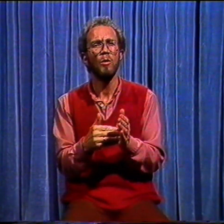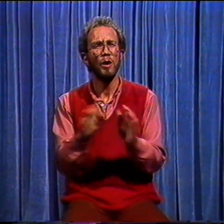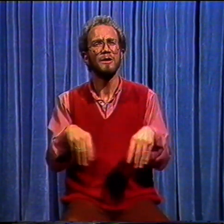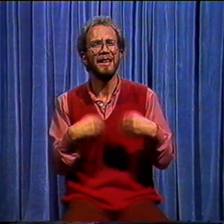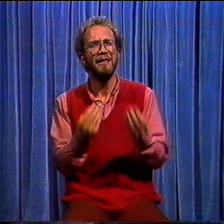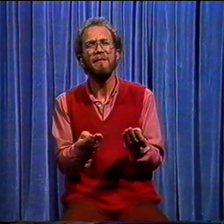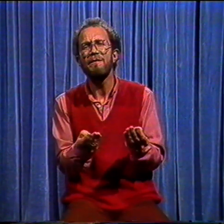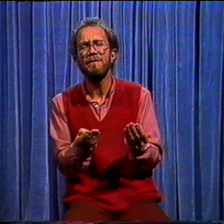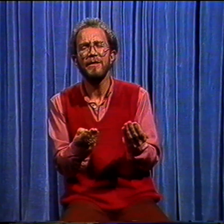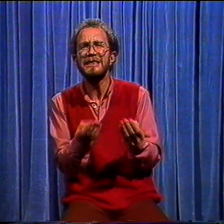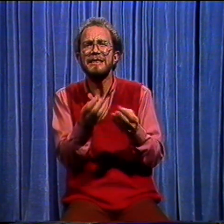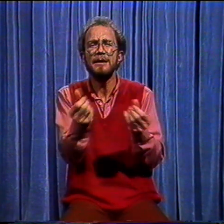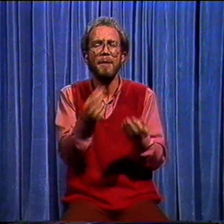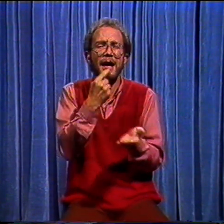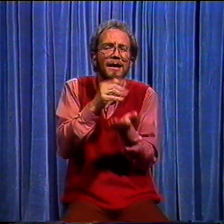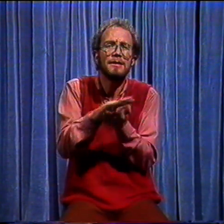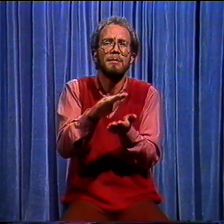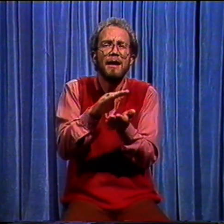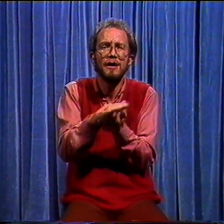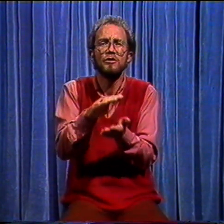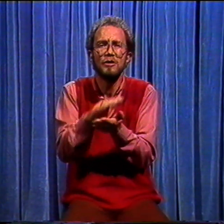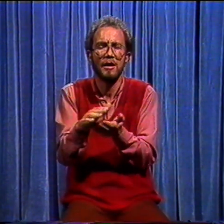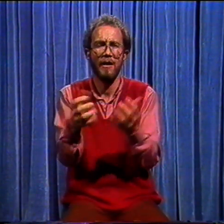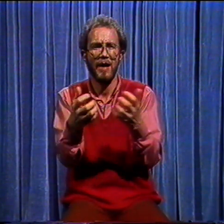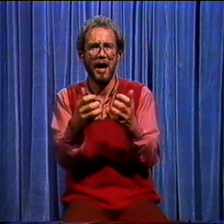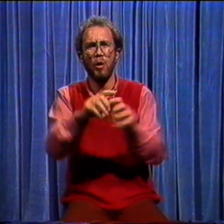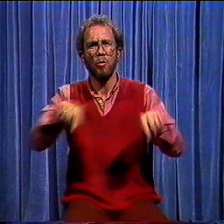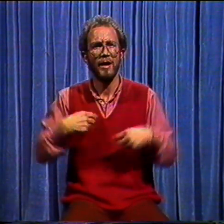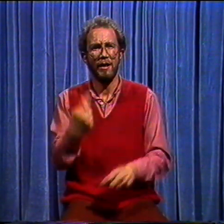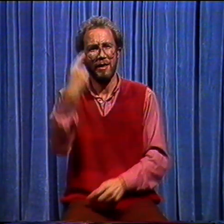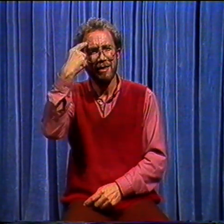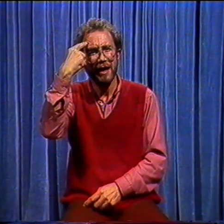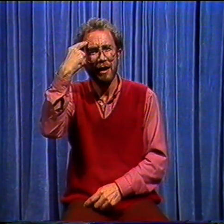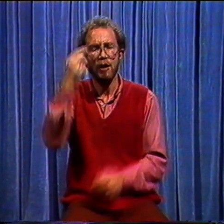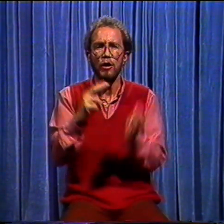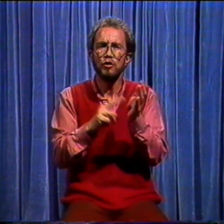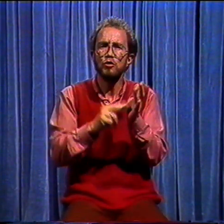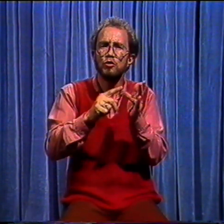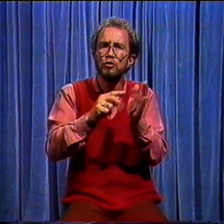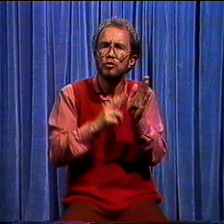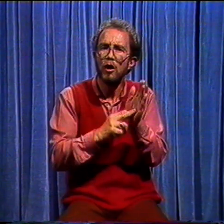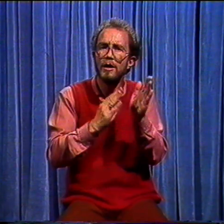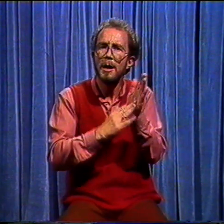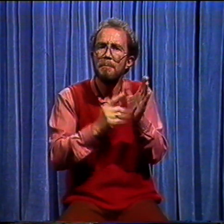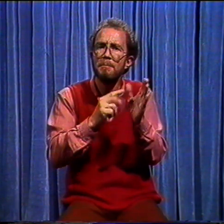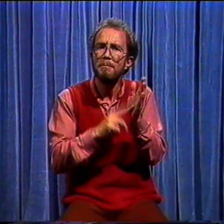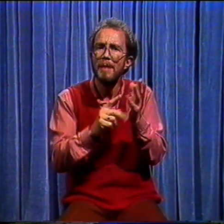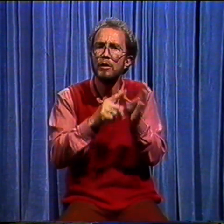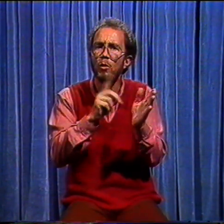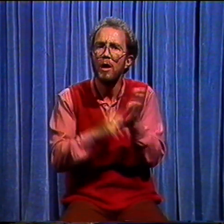Okay. Now we're going to give some explanation of how we think non-manual features